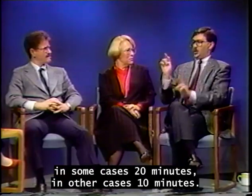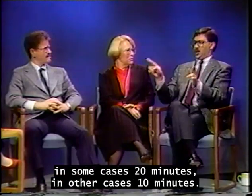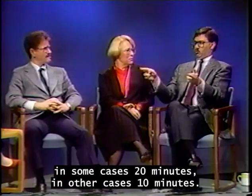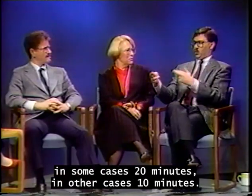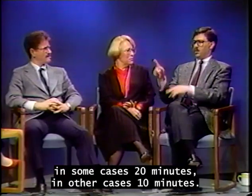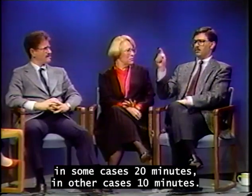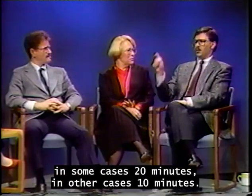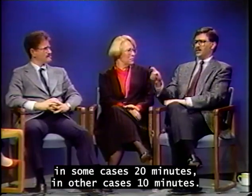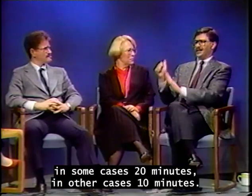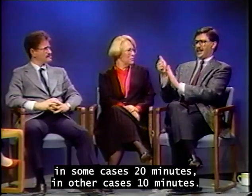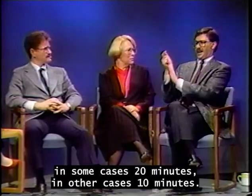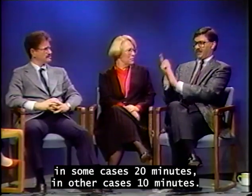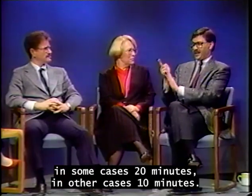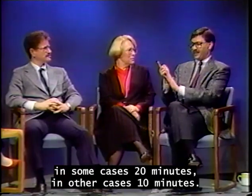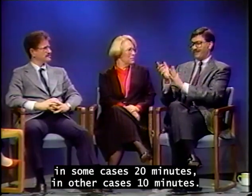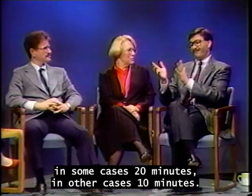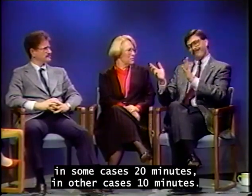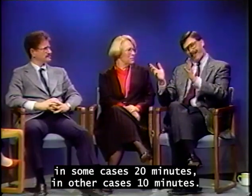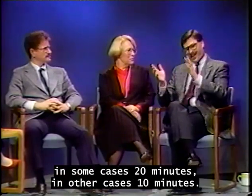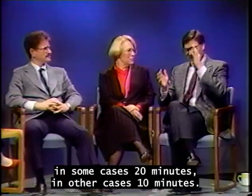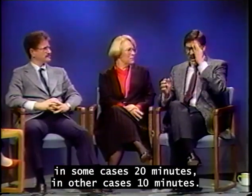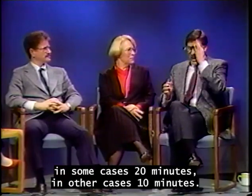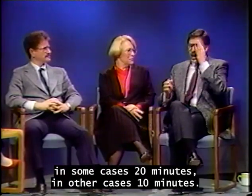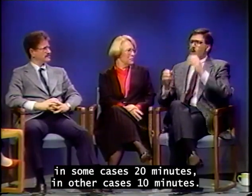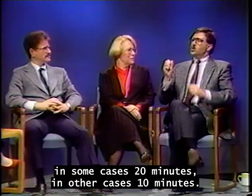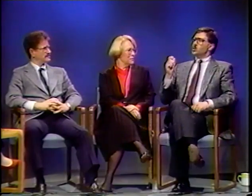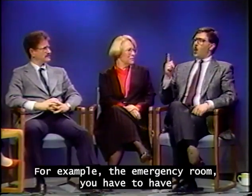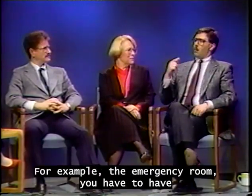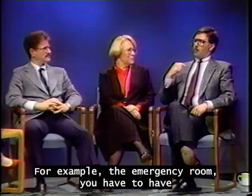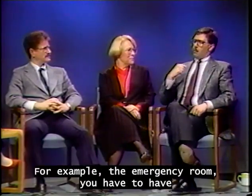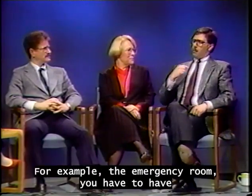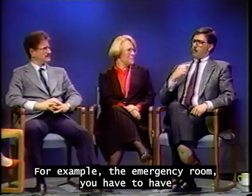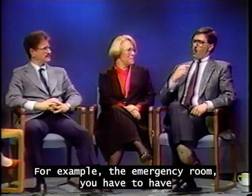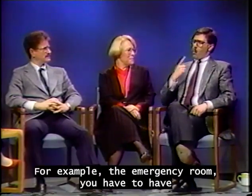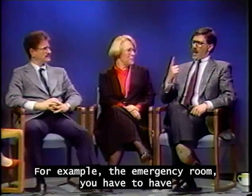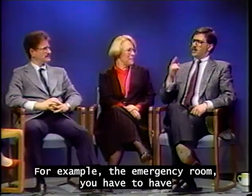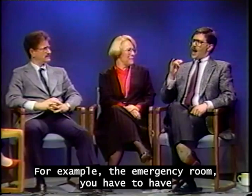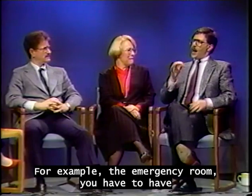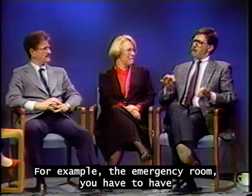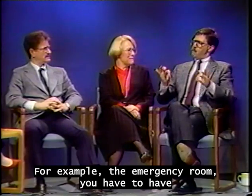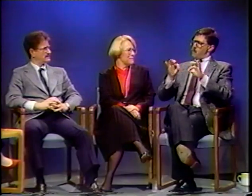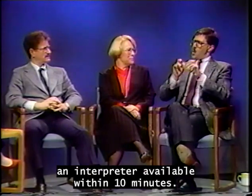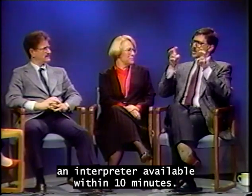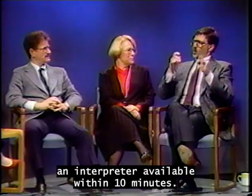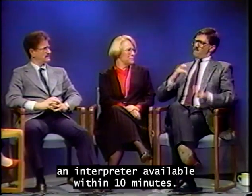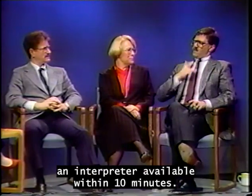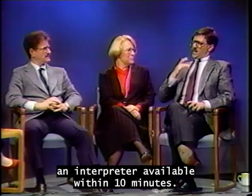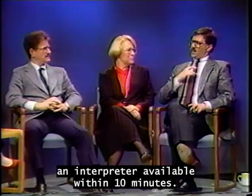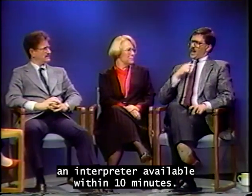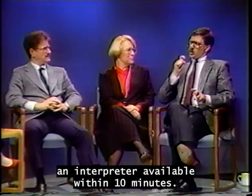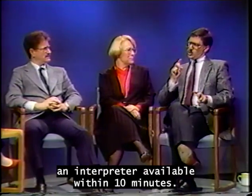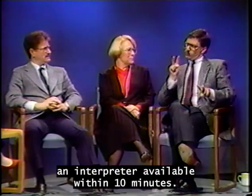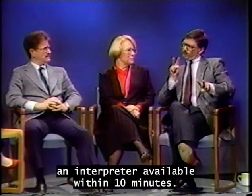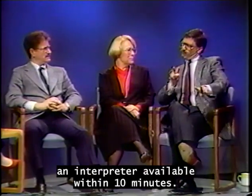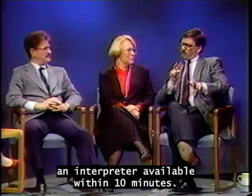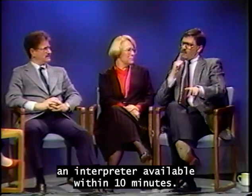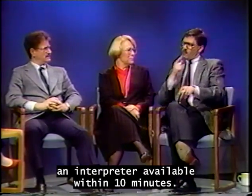In some cases, 20 minutes, in other cases, 10 minutes. For example, the emergency room, you have to have an interpreter available within 10